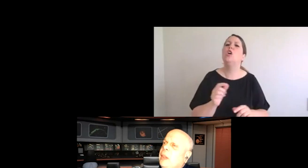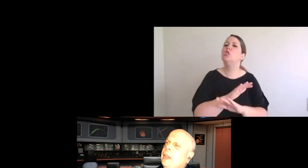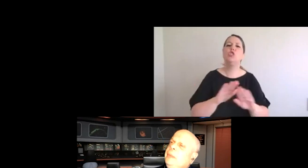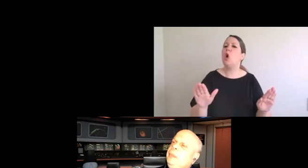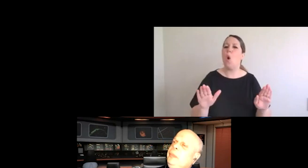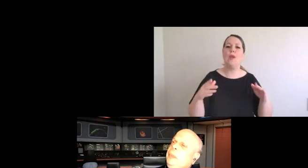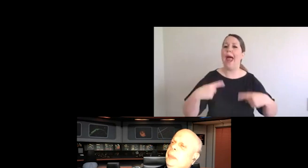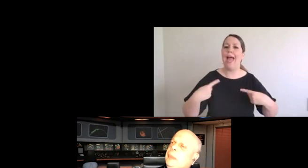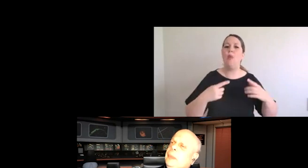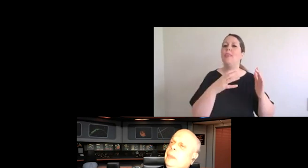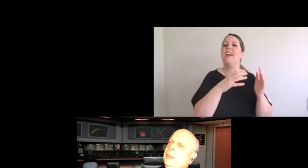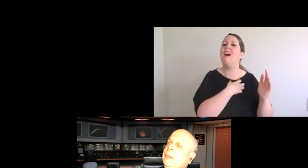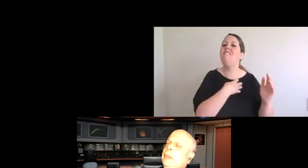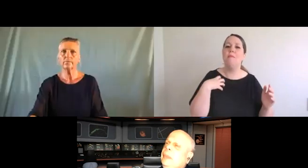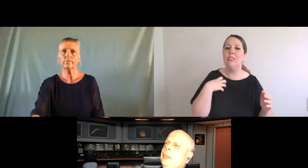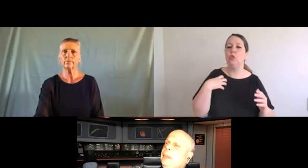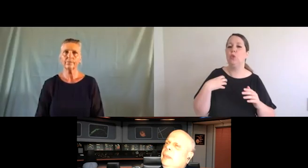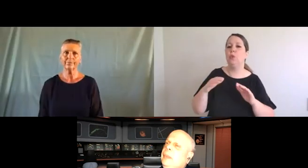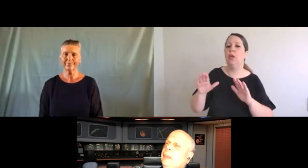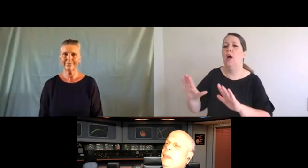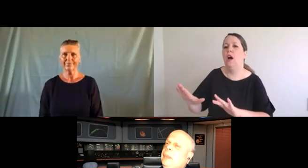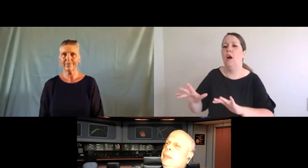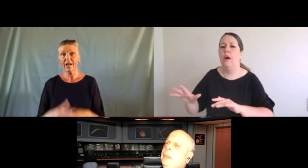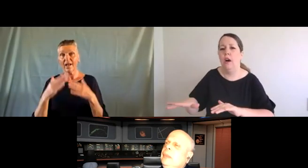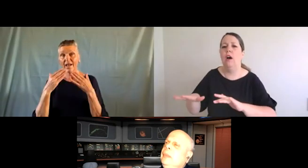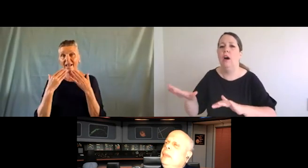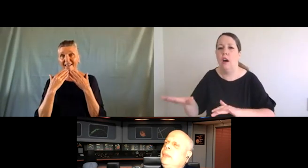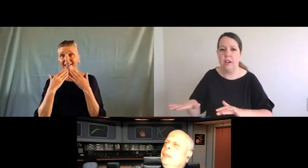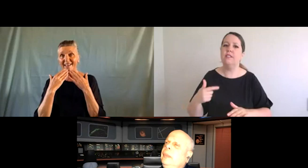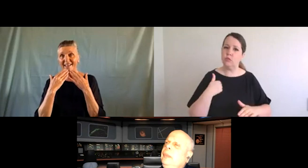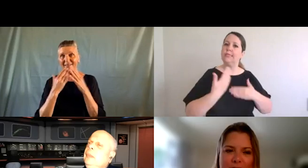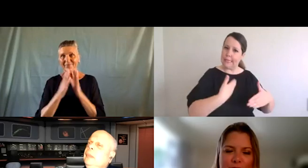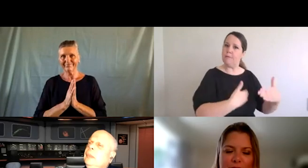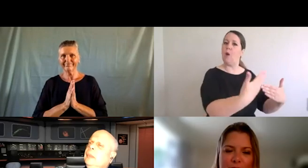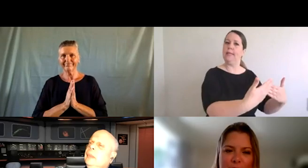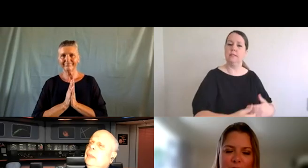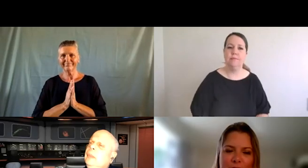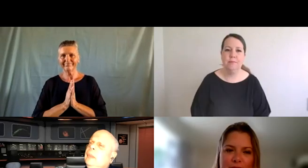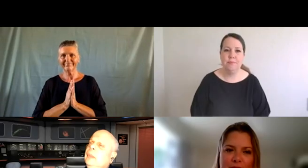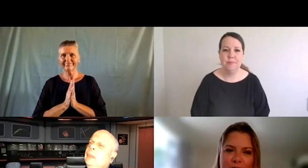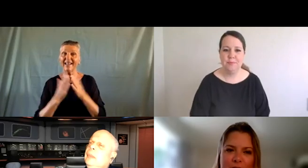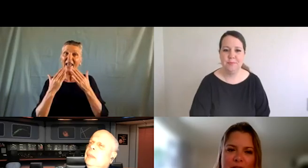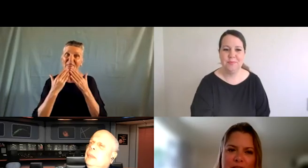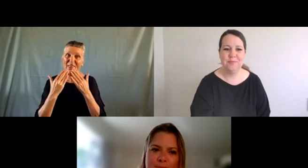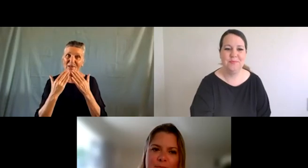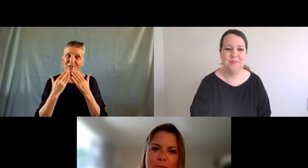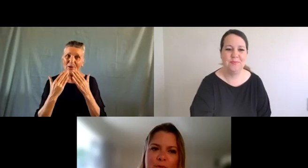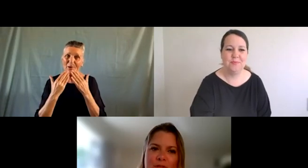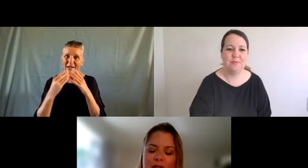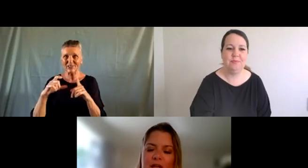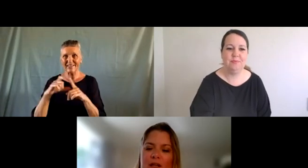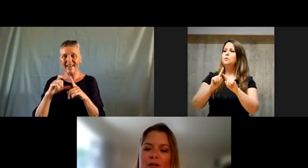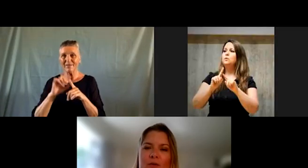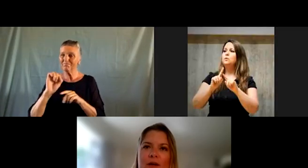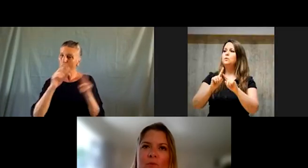you. Thank you so much, David. Very enlightening overview of what has been